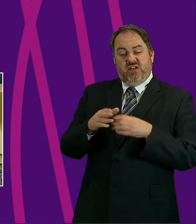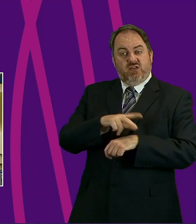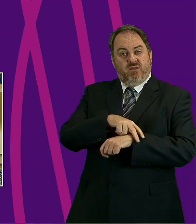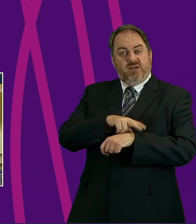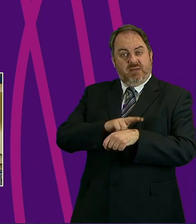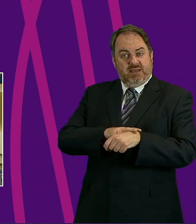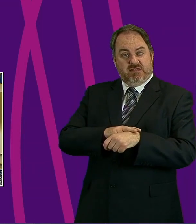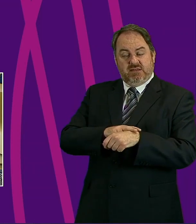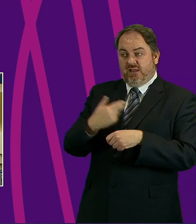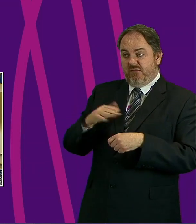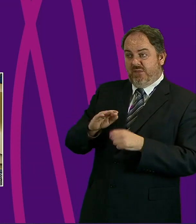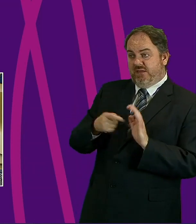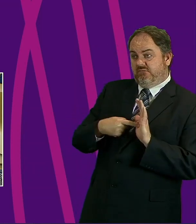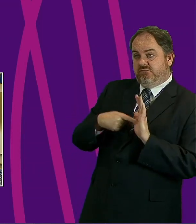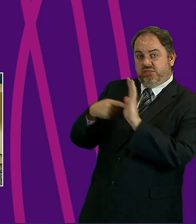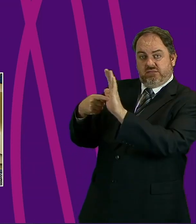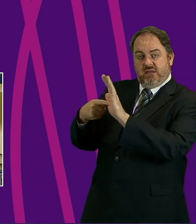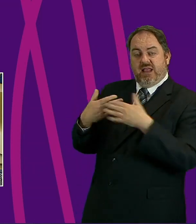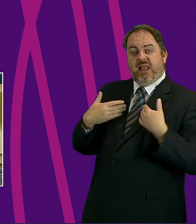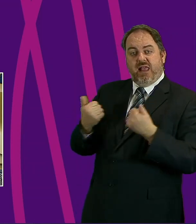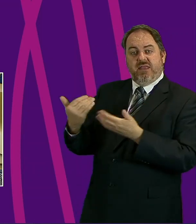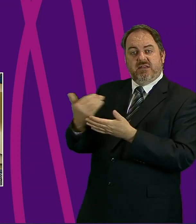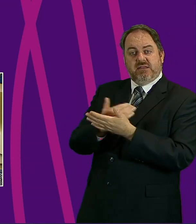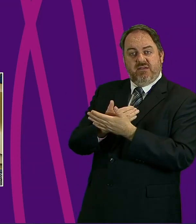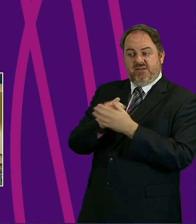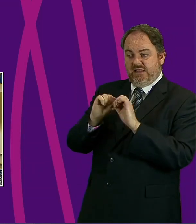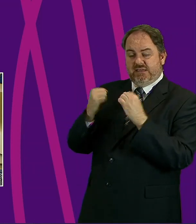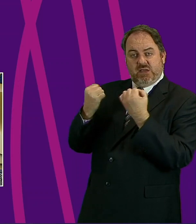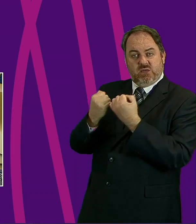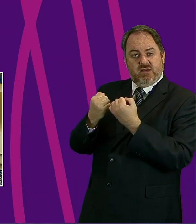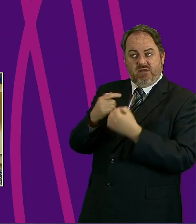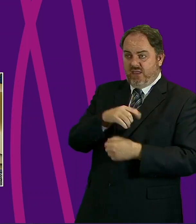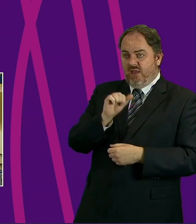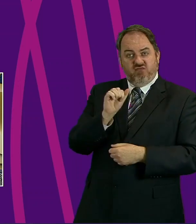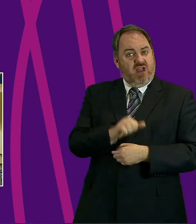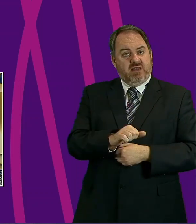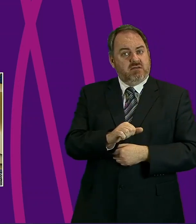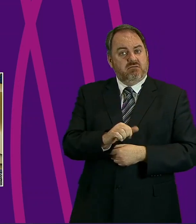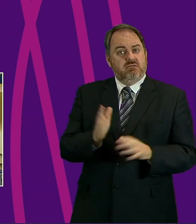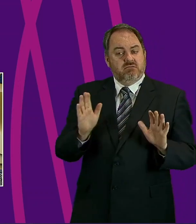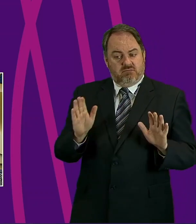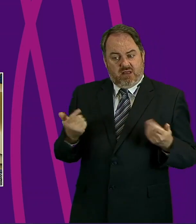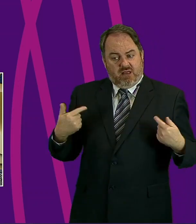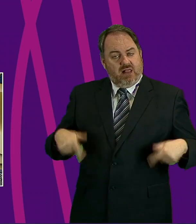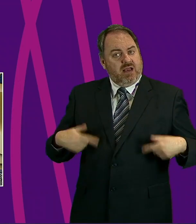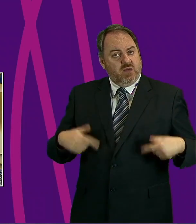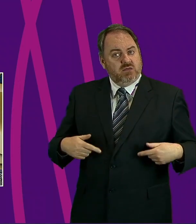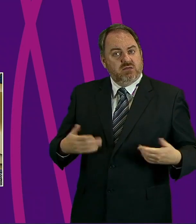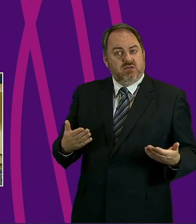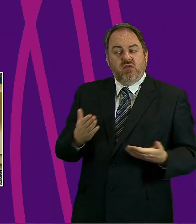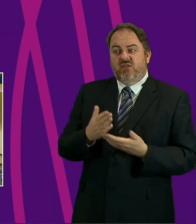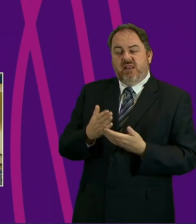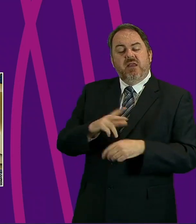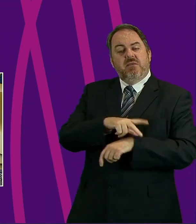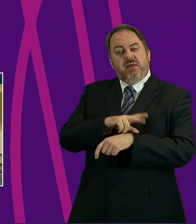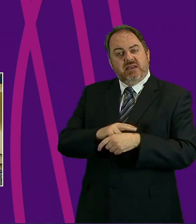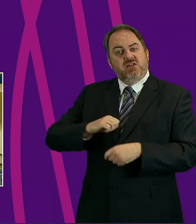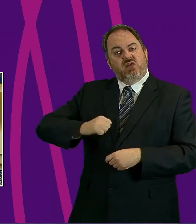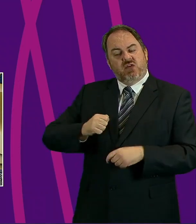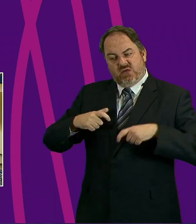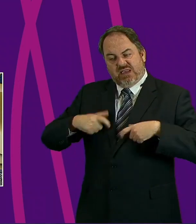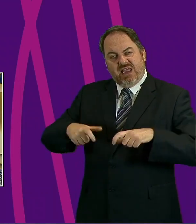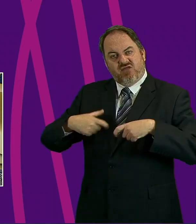they are absolutely entitled to do and right to do if they have concerns. And I would encourage both the Federation and Police Scotland to continue their dialogue